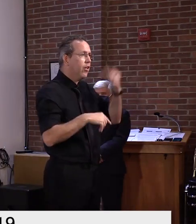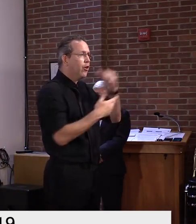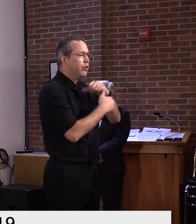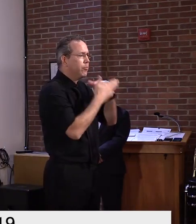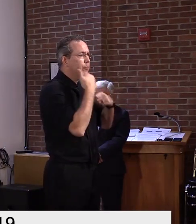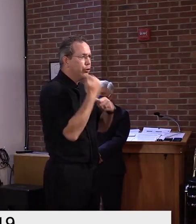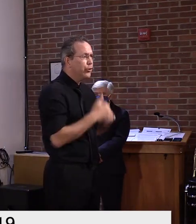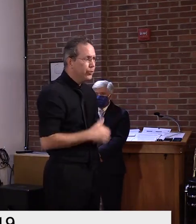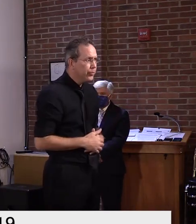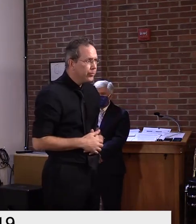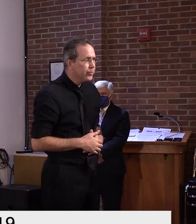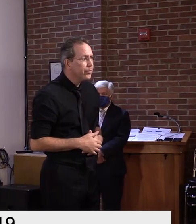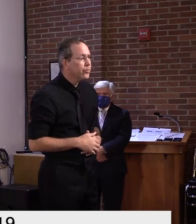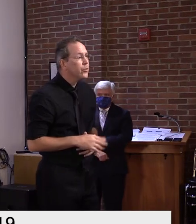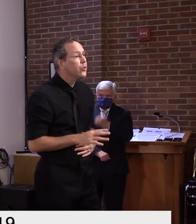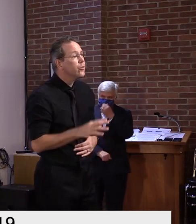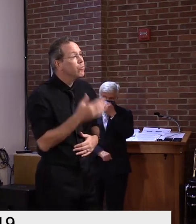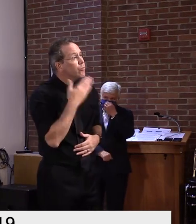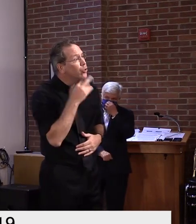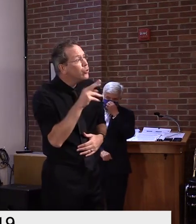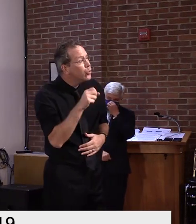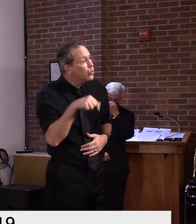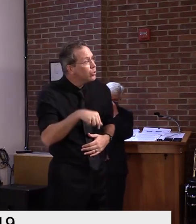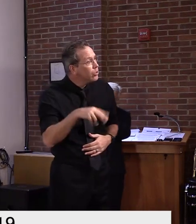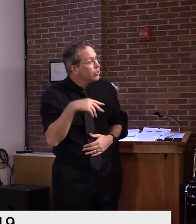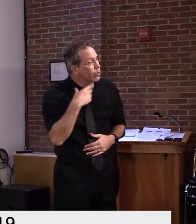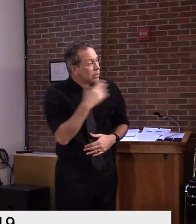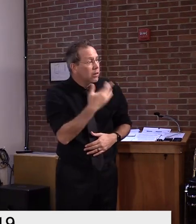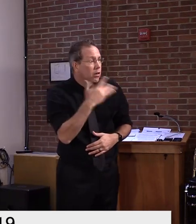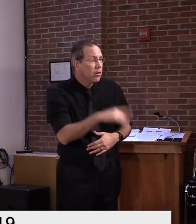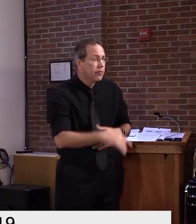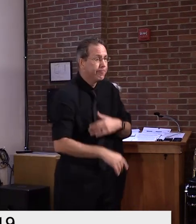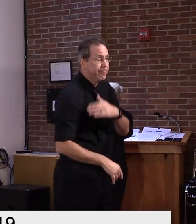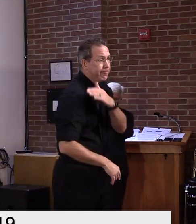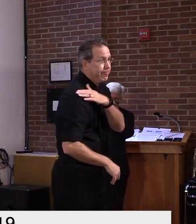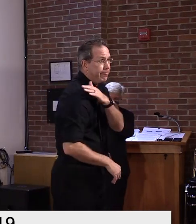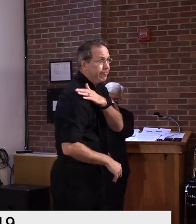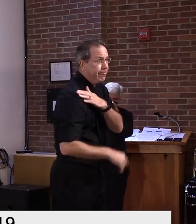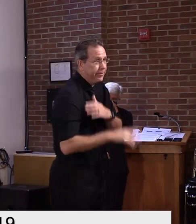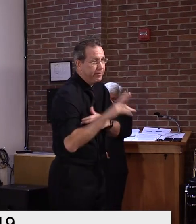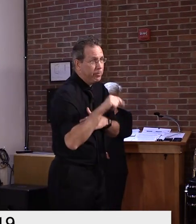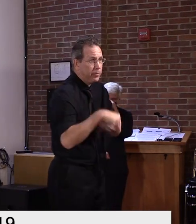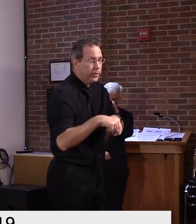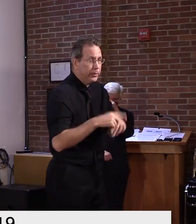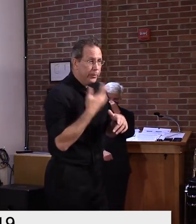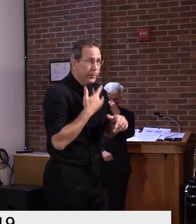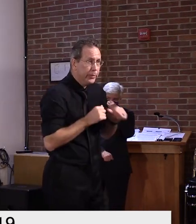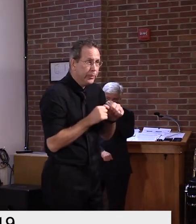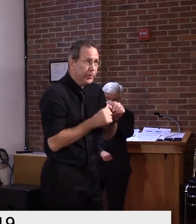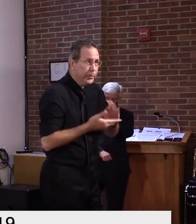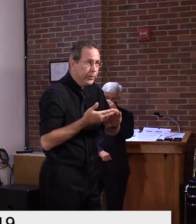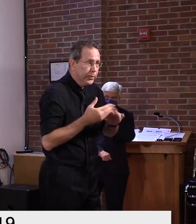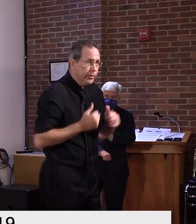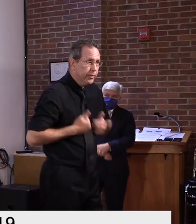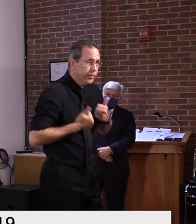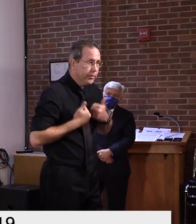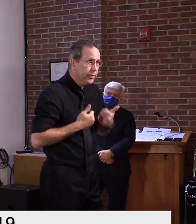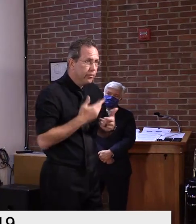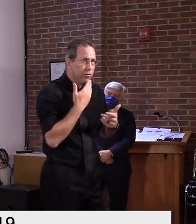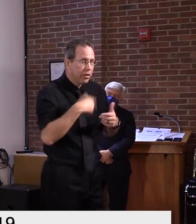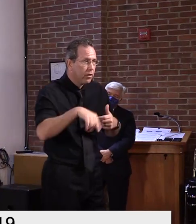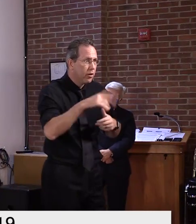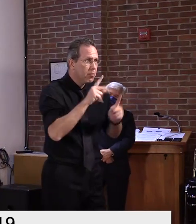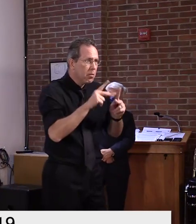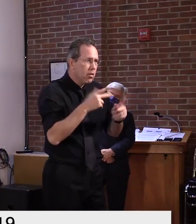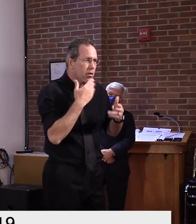traditionally has focused on all of this, and we have a population who actually wants us to focus on this and adheres to